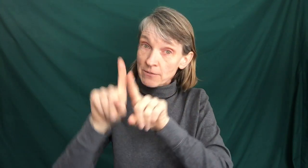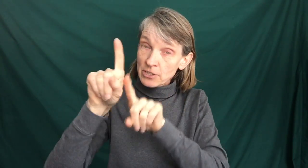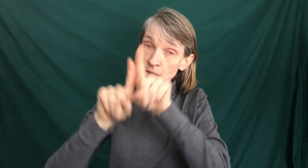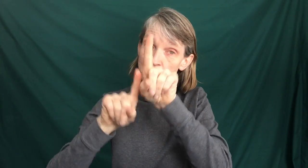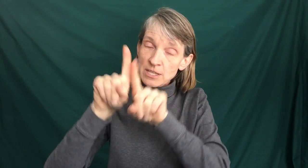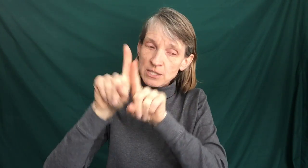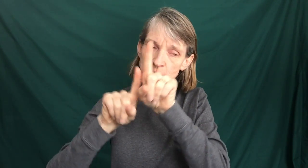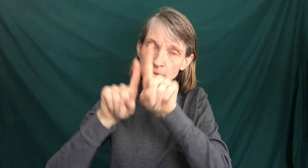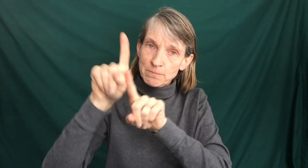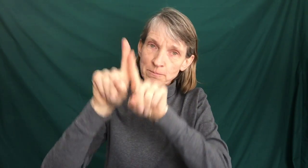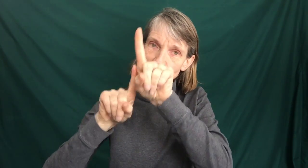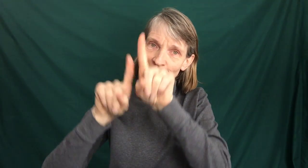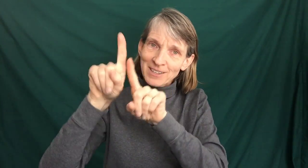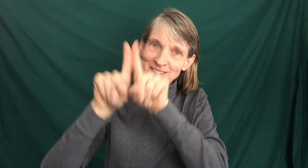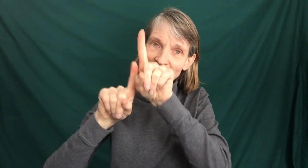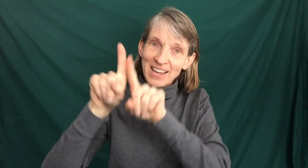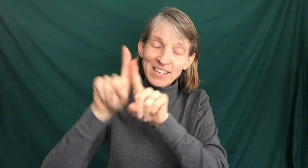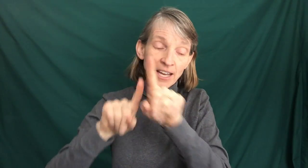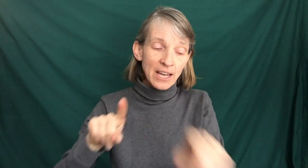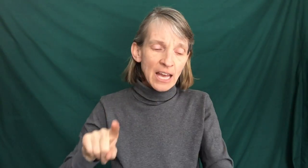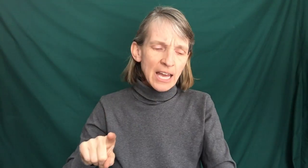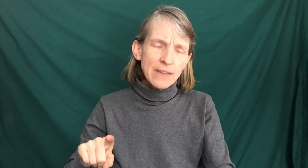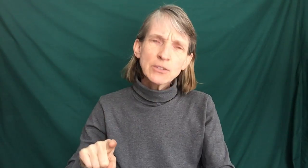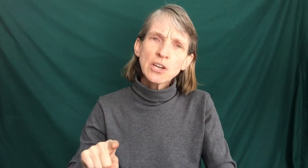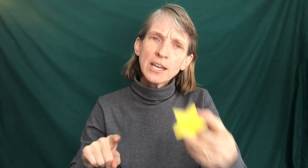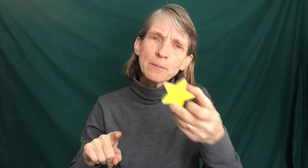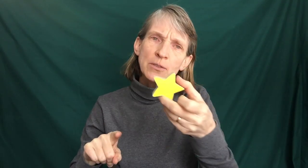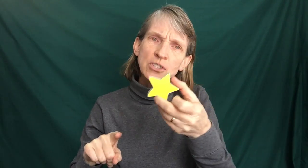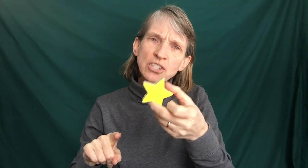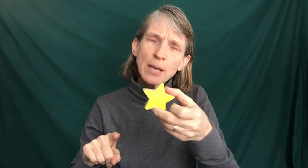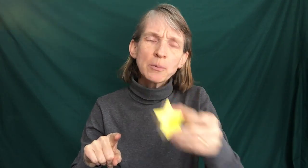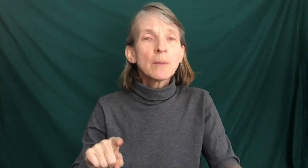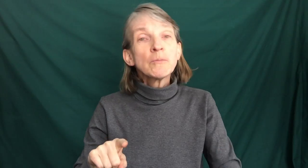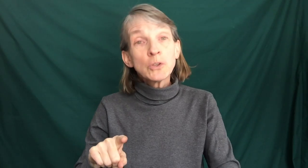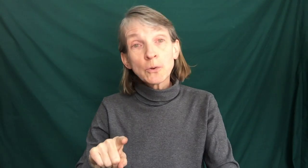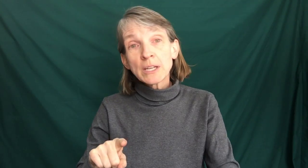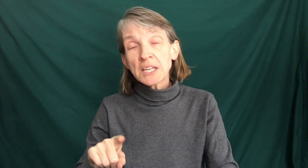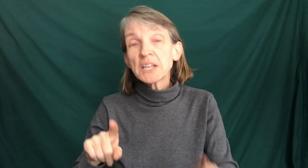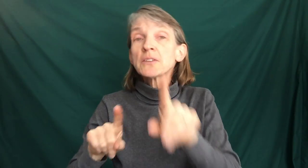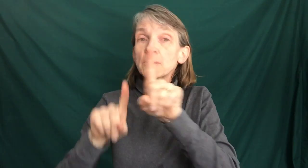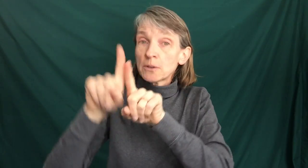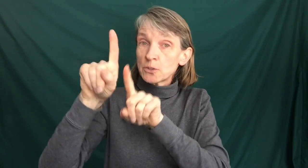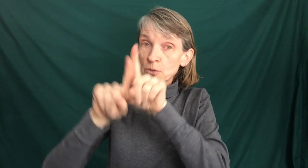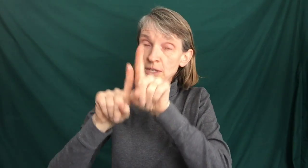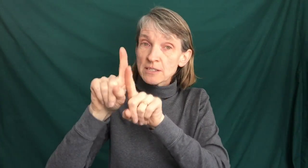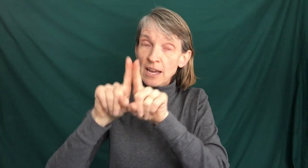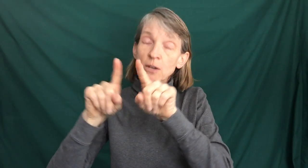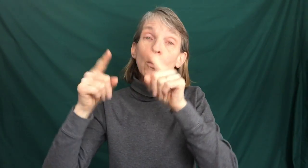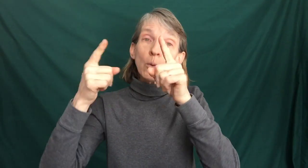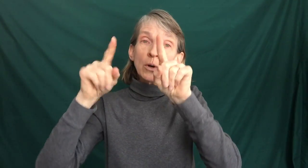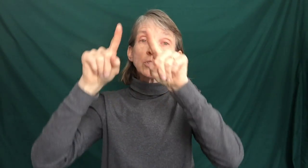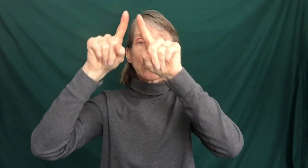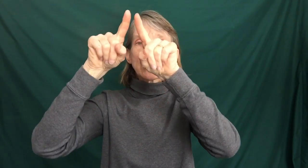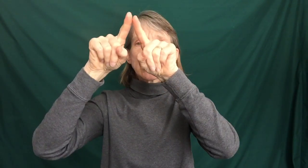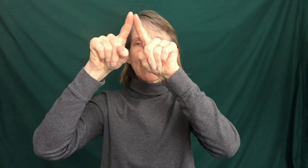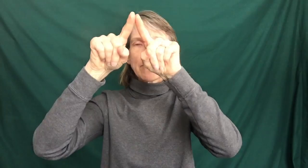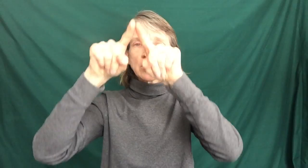definitely use this sign. If you're talking about the shape, you could either do this sign or show the shape of a